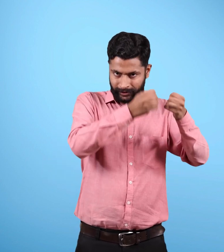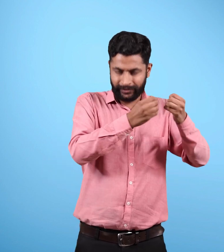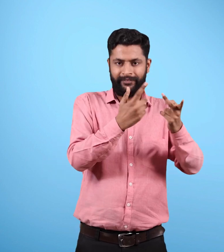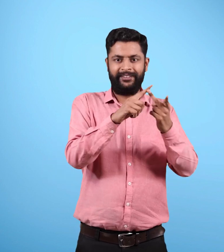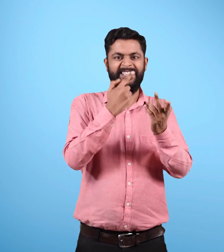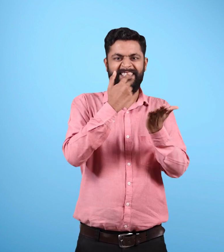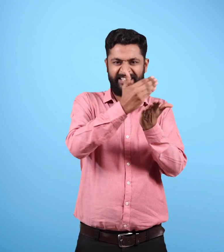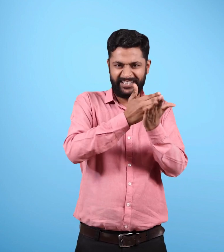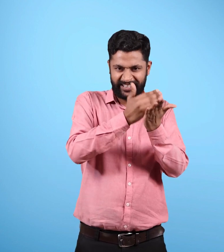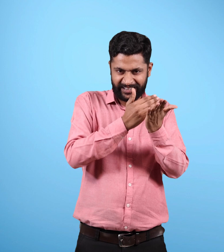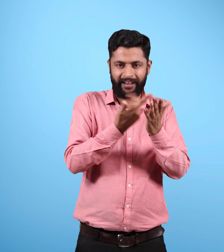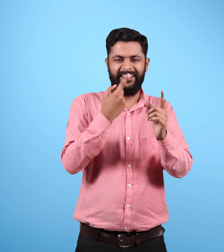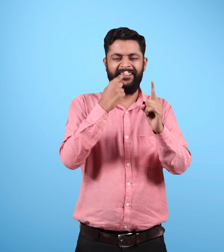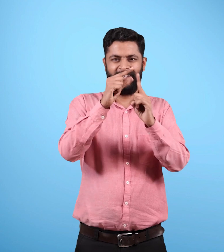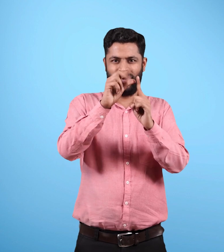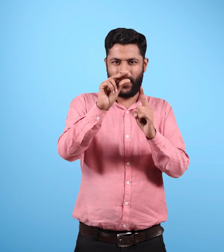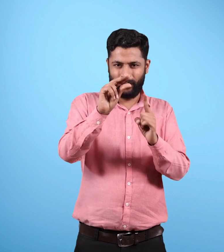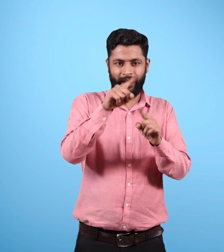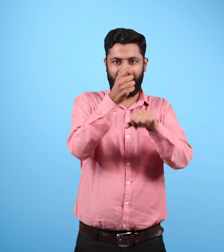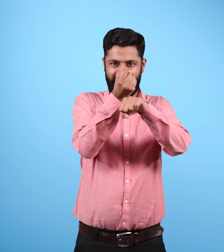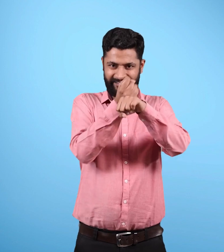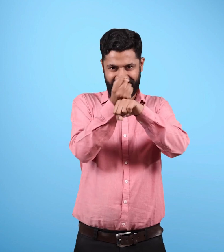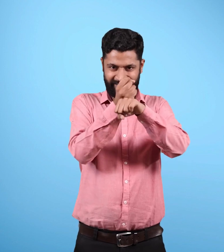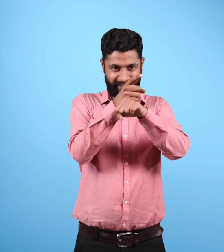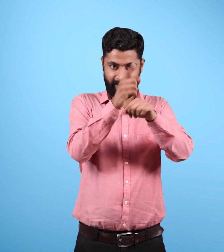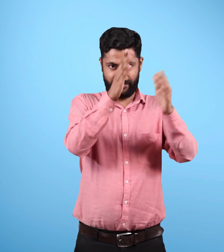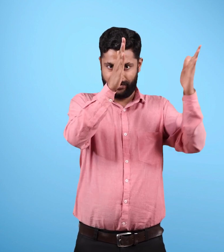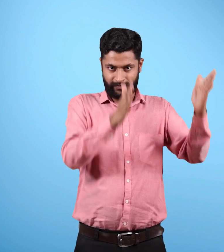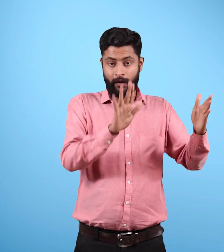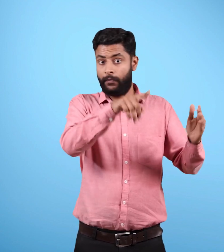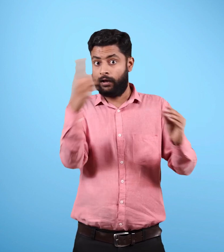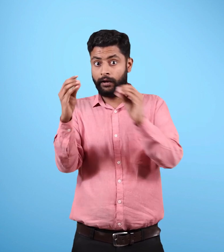Milk, curd, paneer, ghee. Column B.